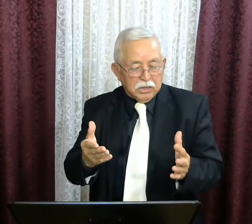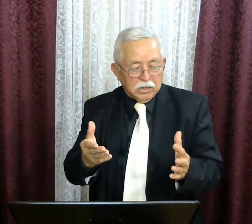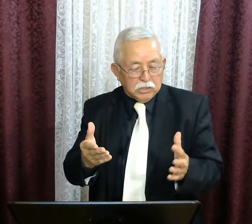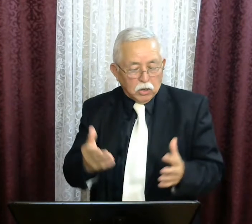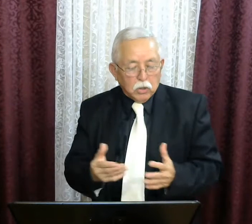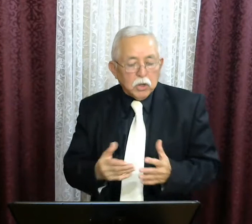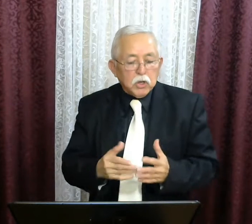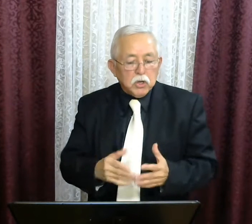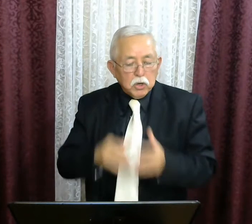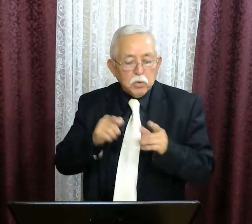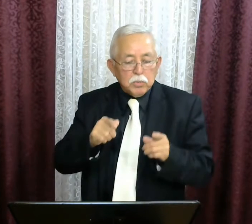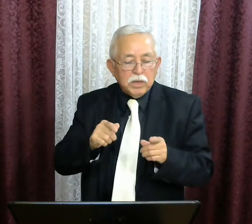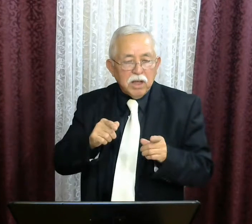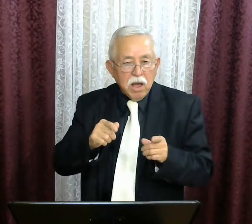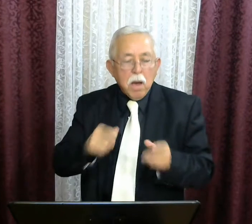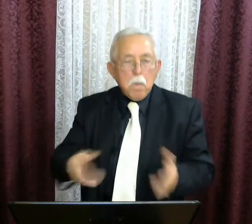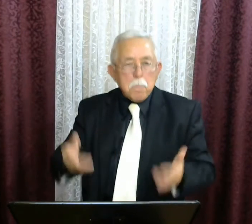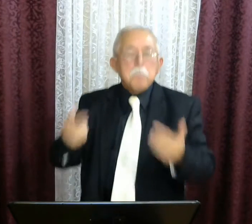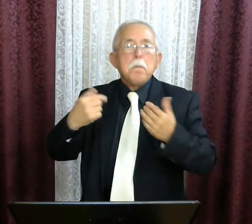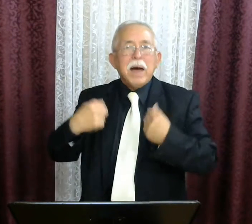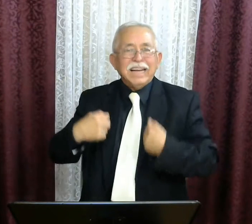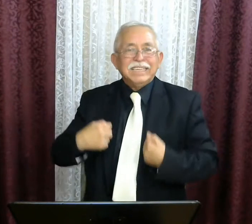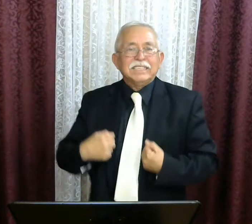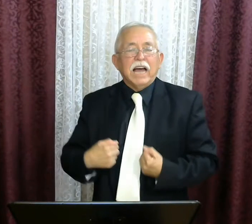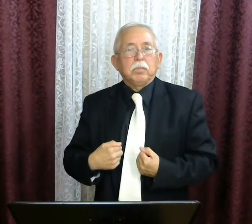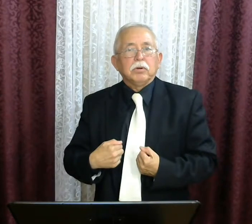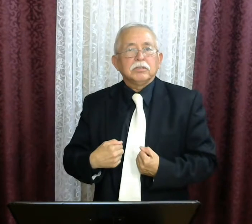so you will be my disciples.